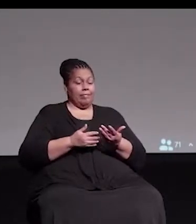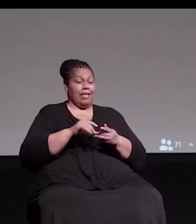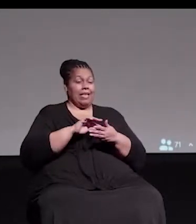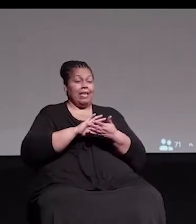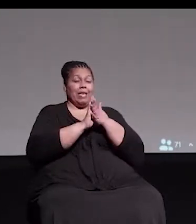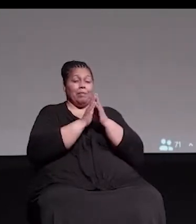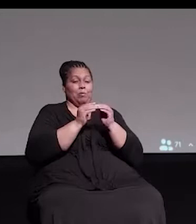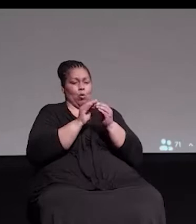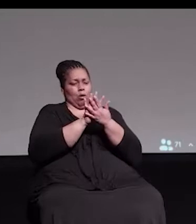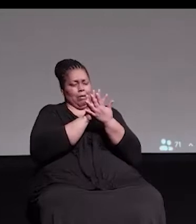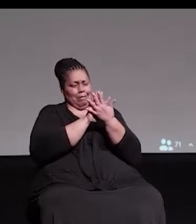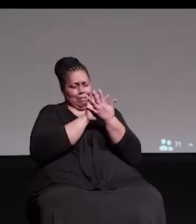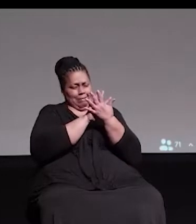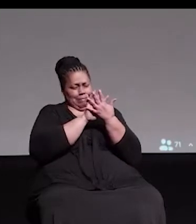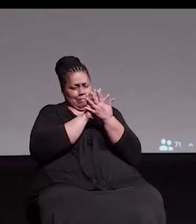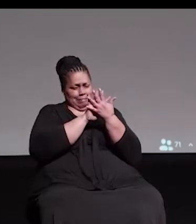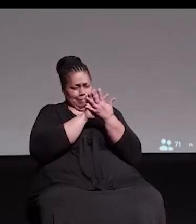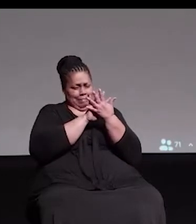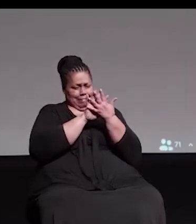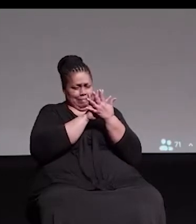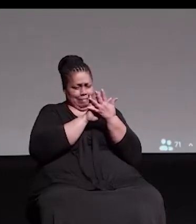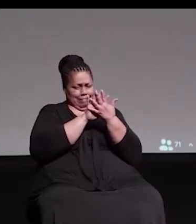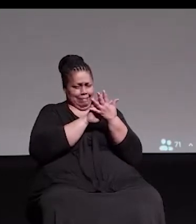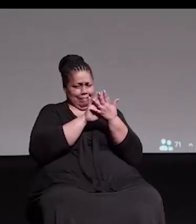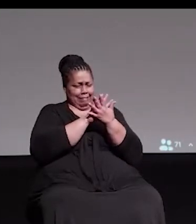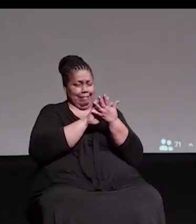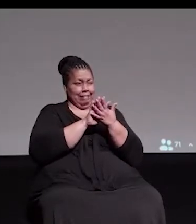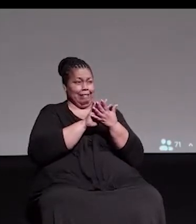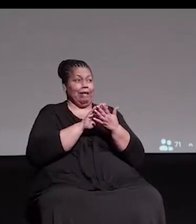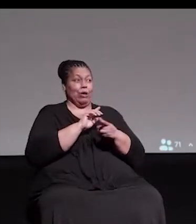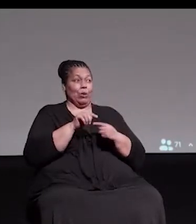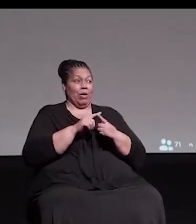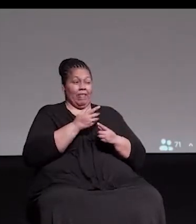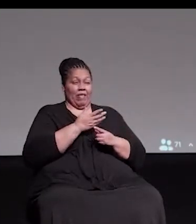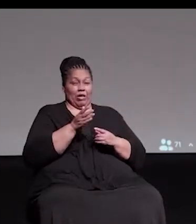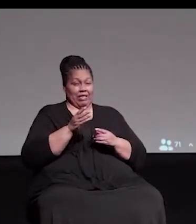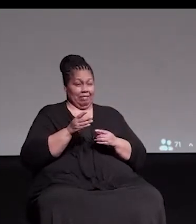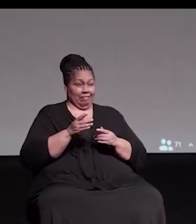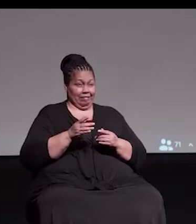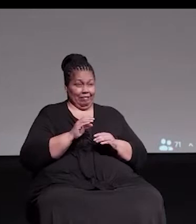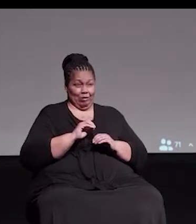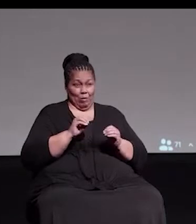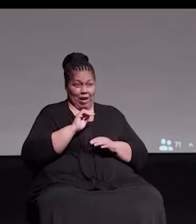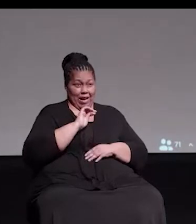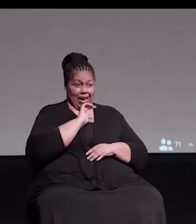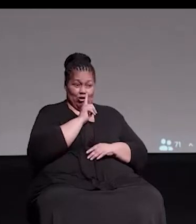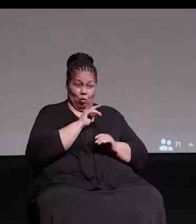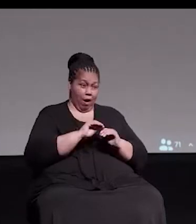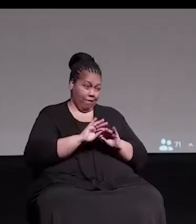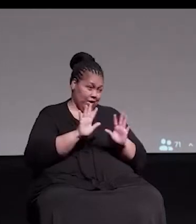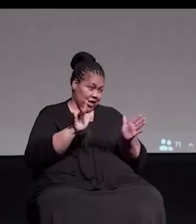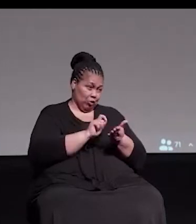grayer in cases where there is no actual obvious writing.